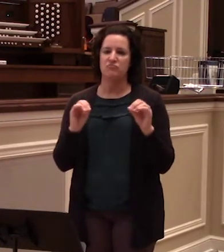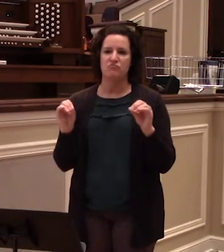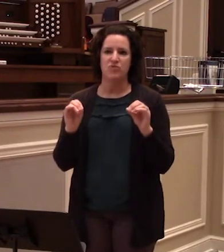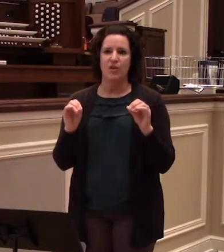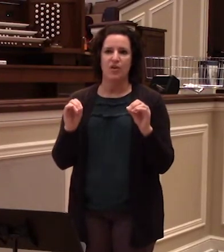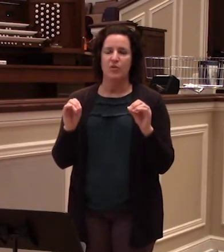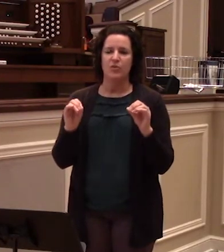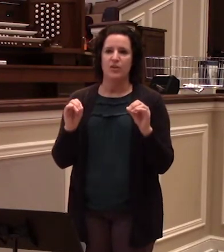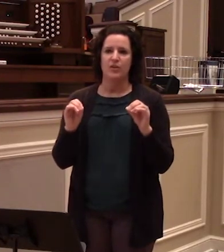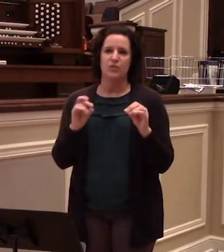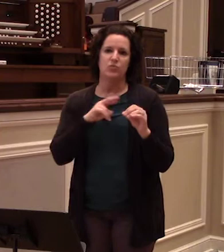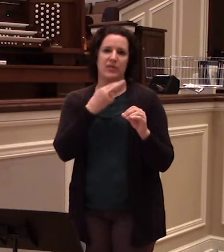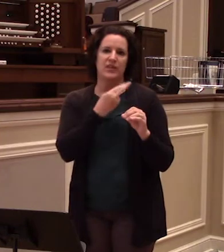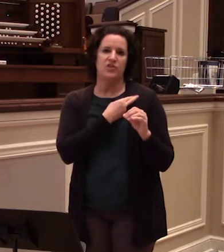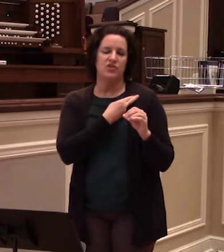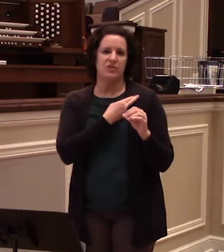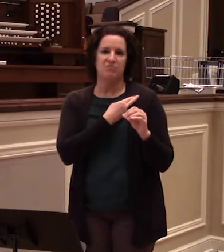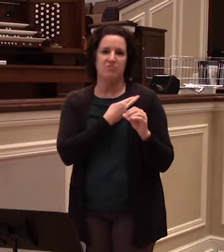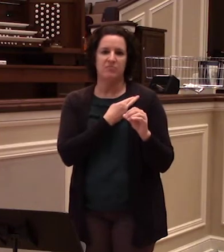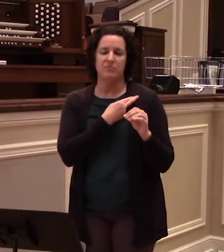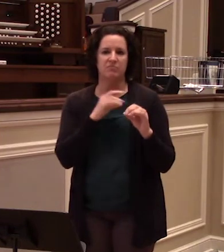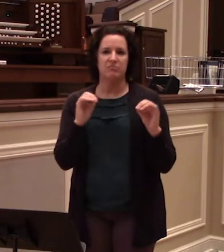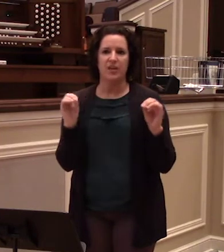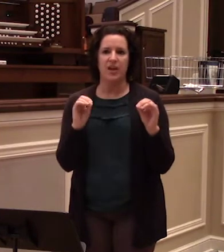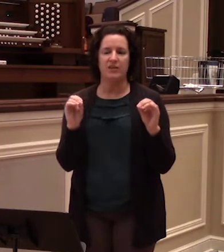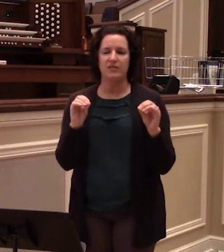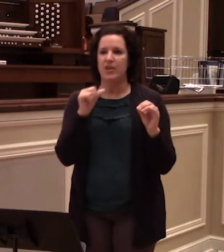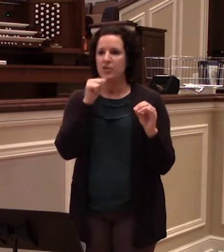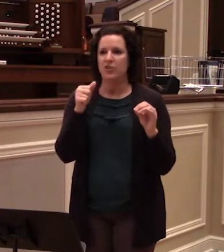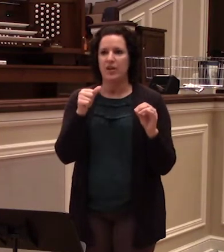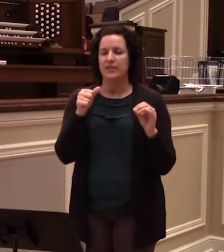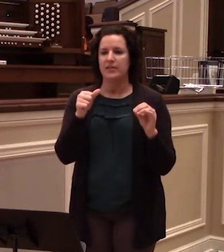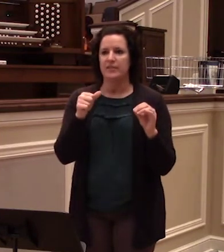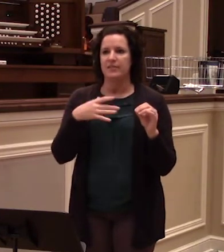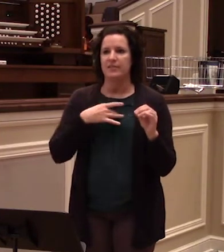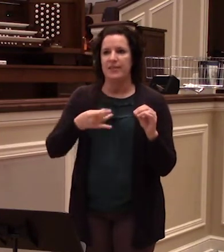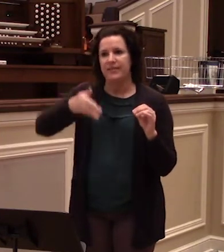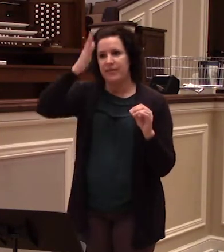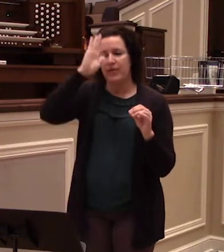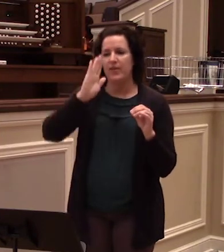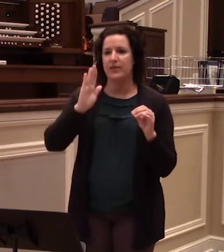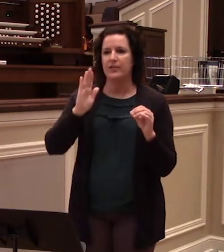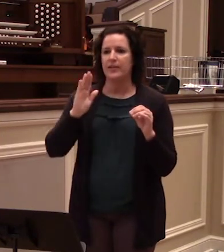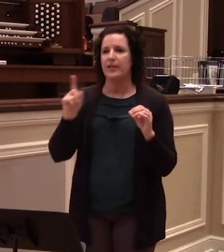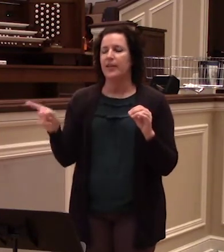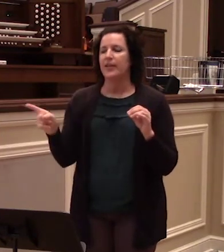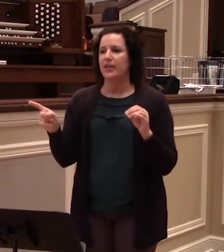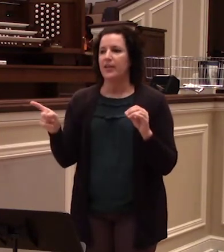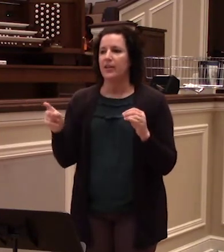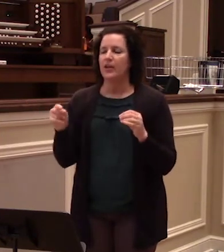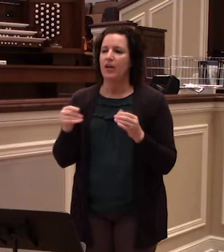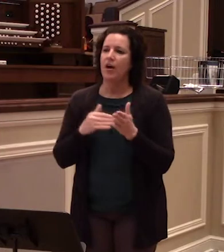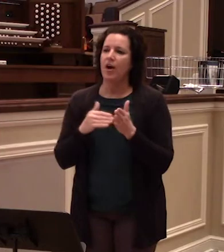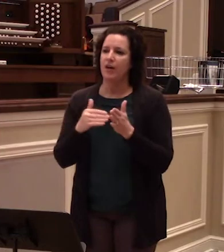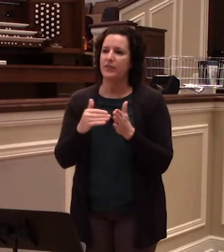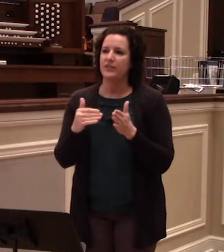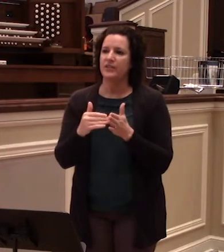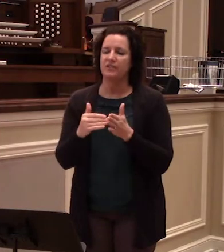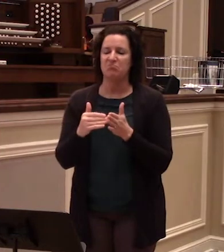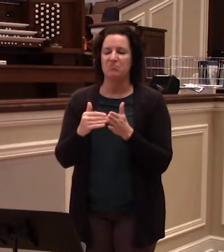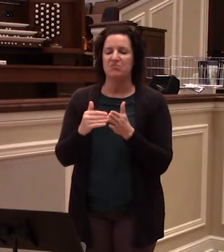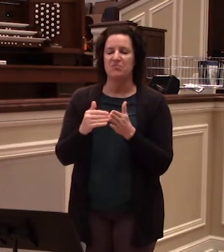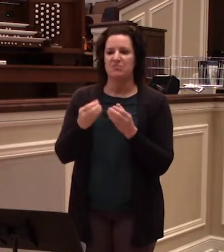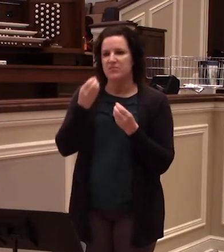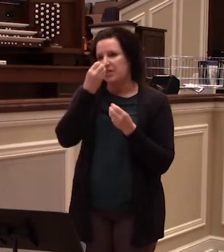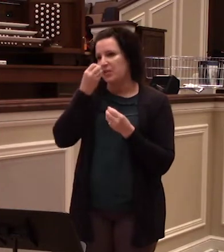for religion, and they'll when he invites them or tries to start conversations with them, very often they're very dismissive and